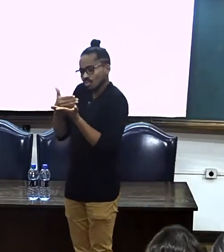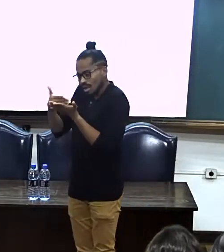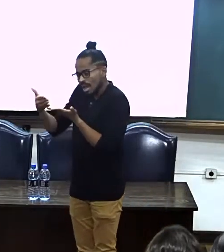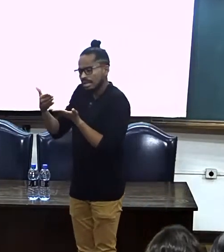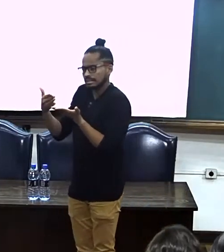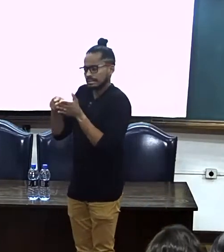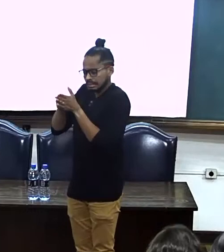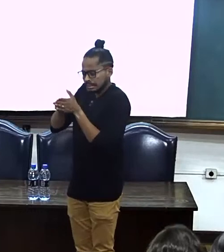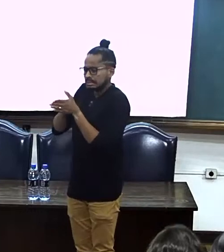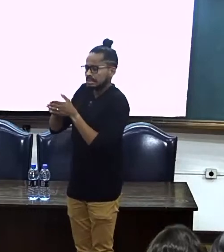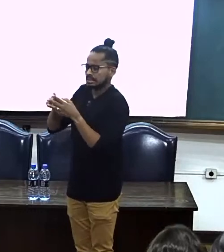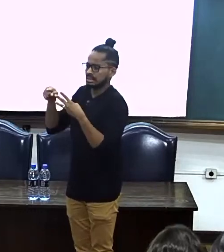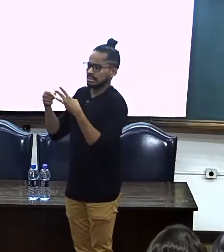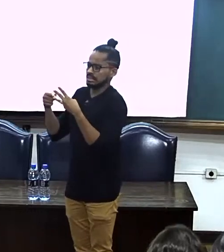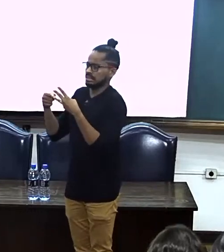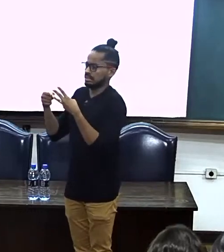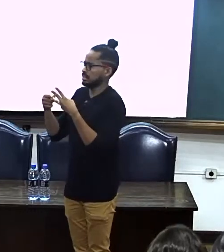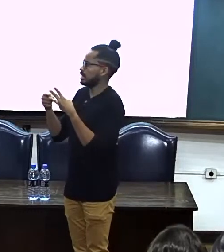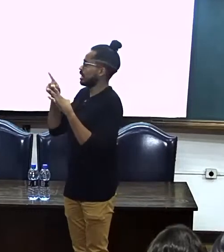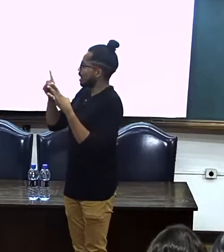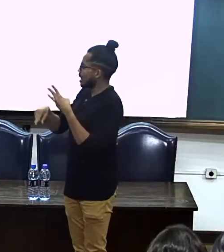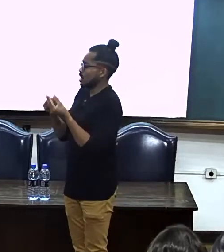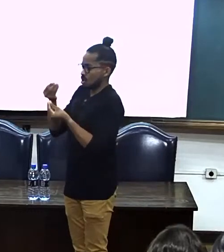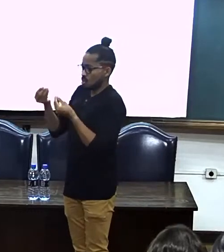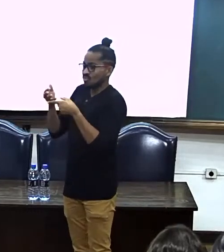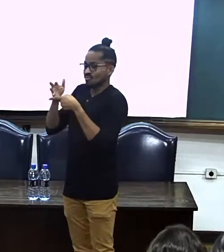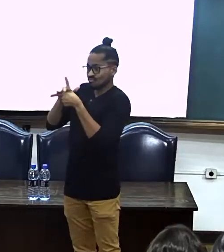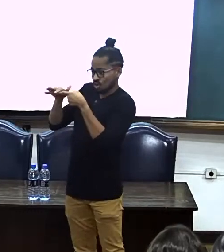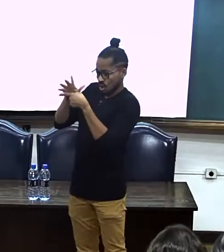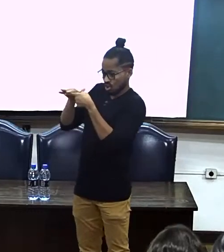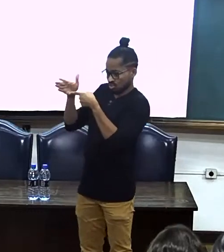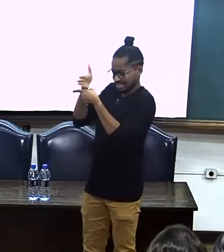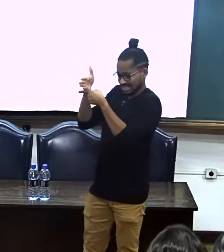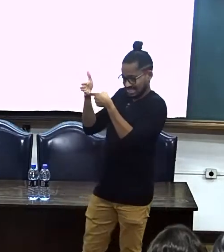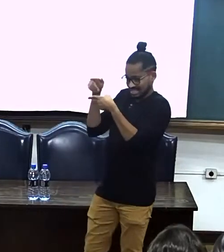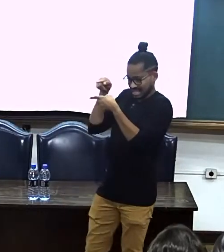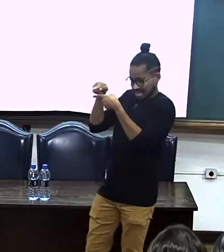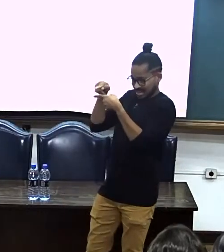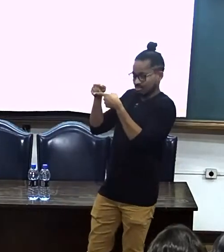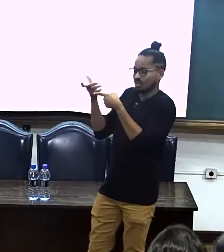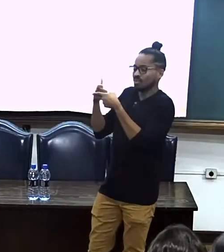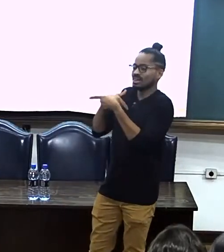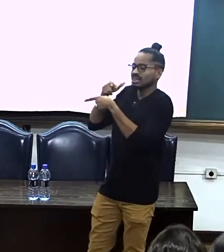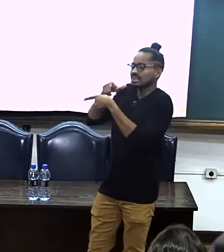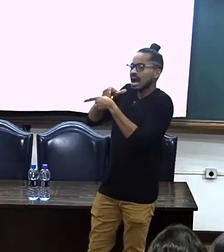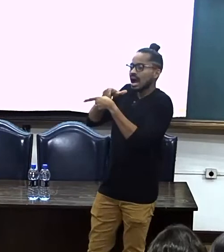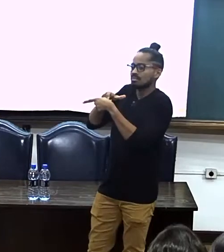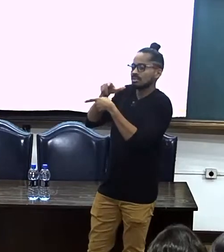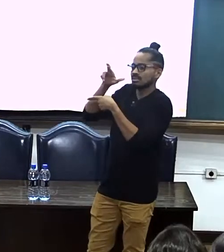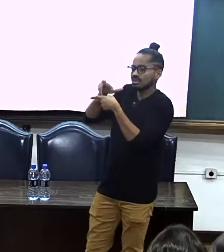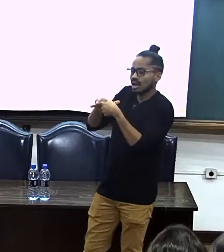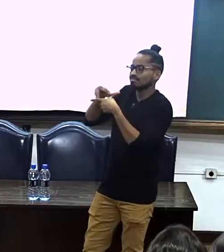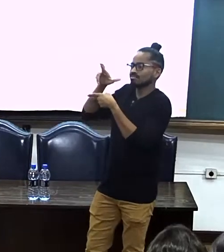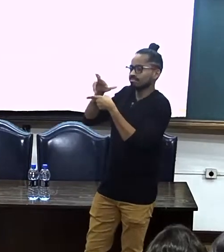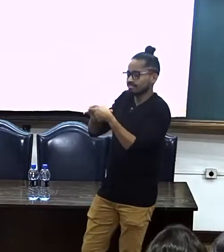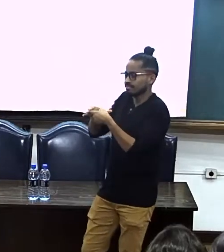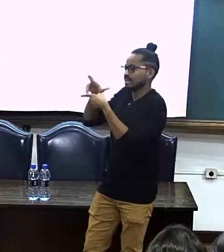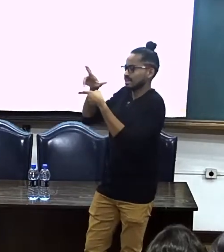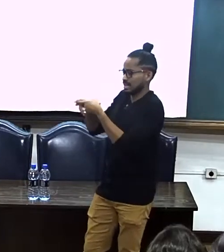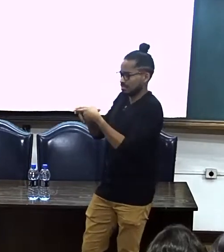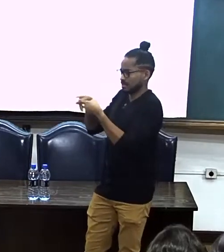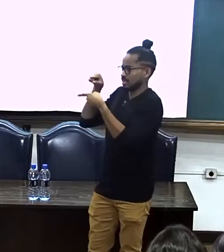and that is that the phonological syllable timing, where the syllable comes,